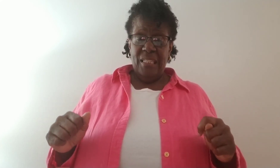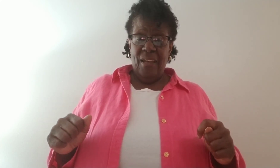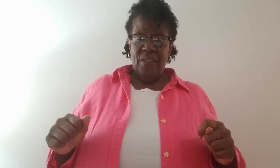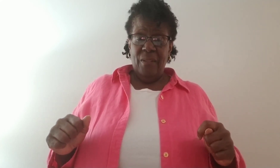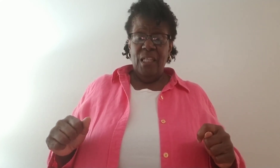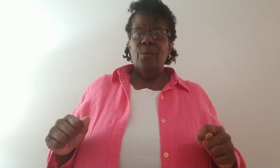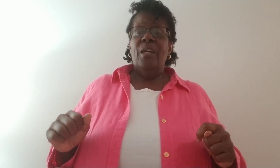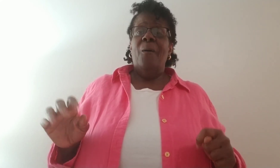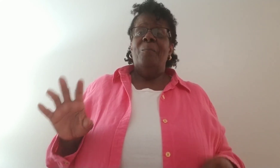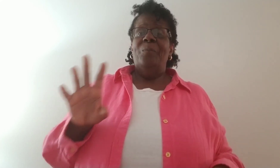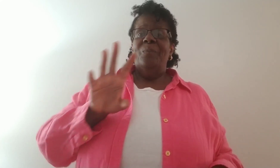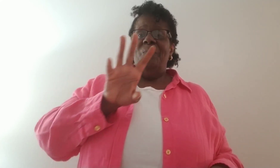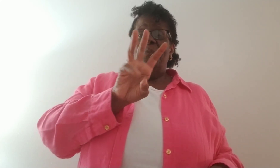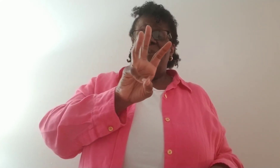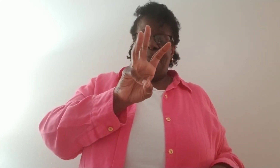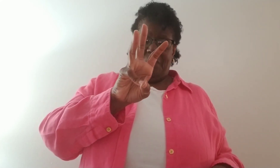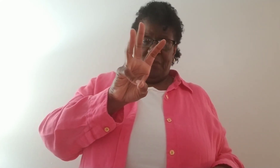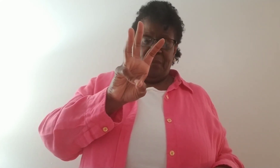65,324,467. Here we go.